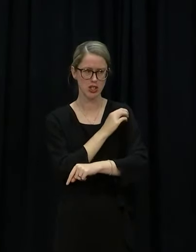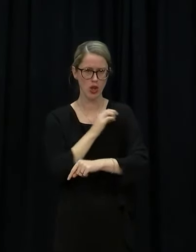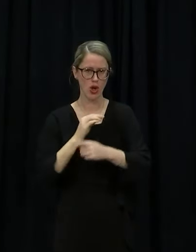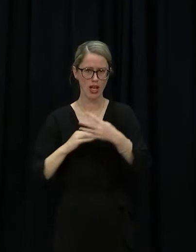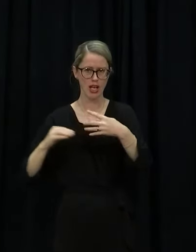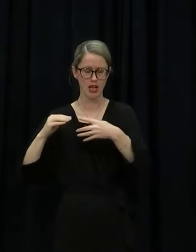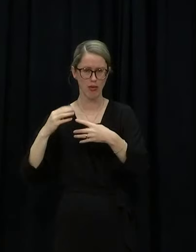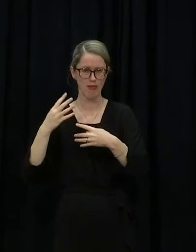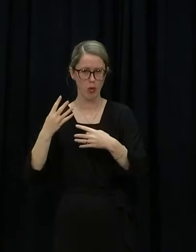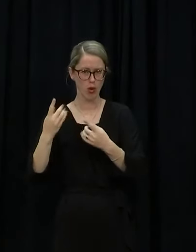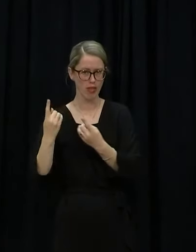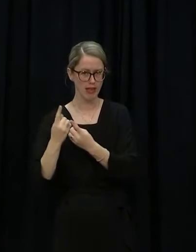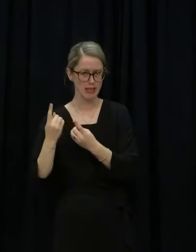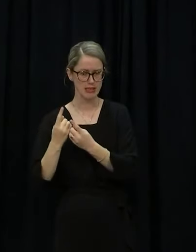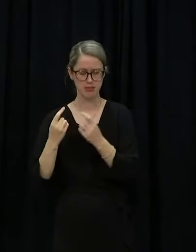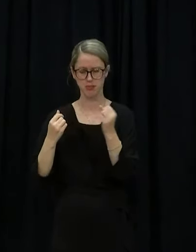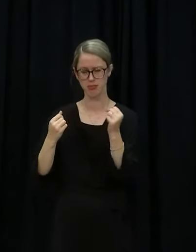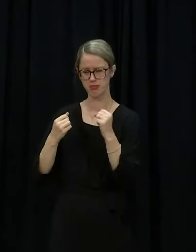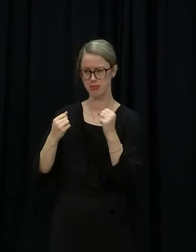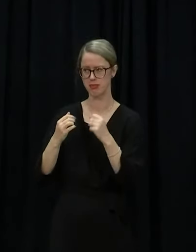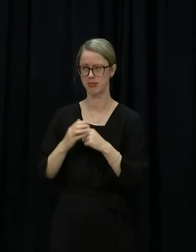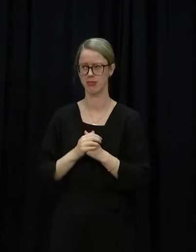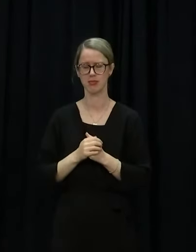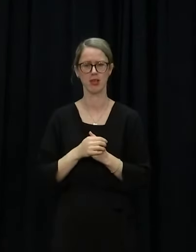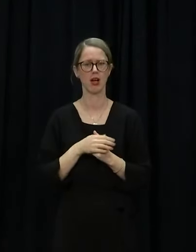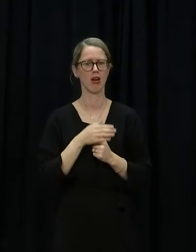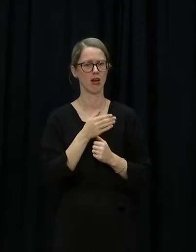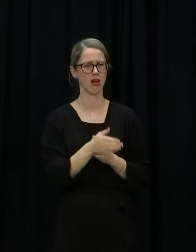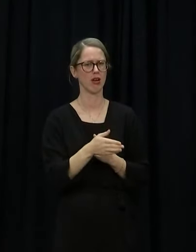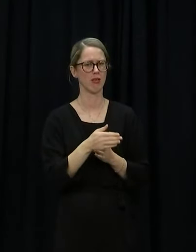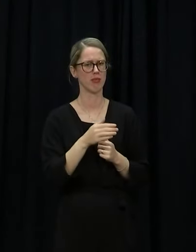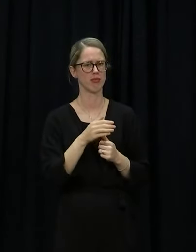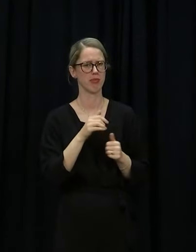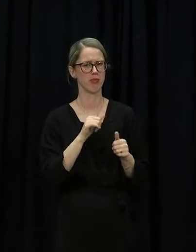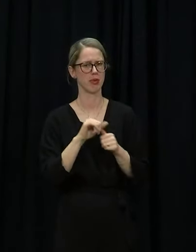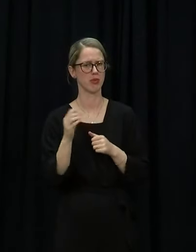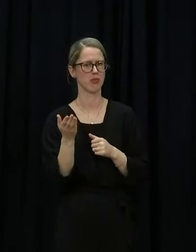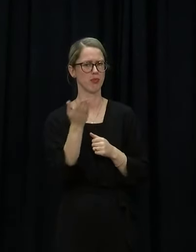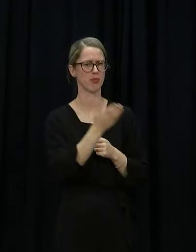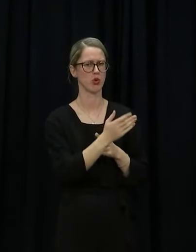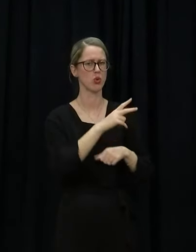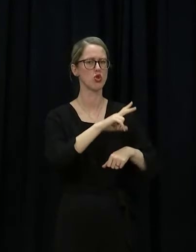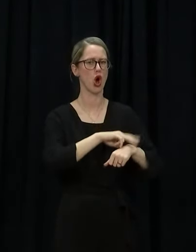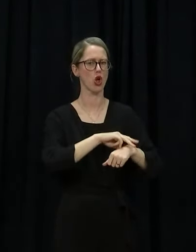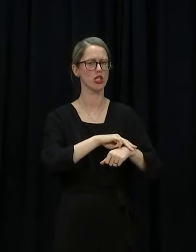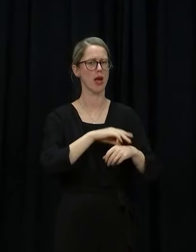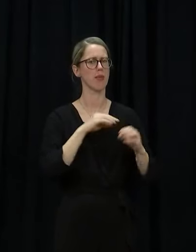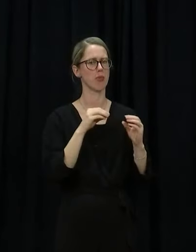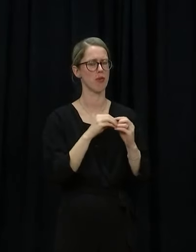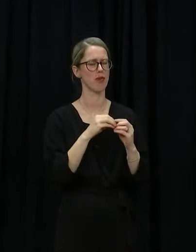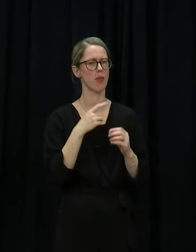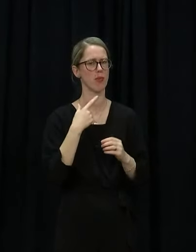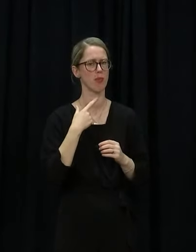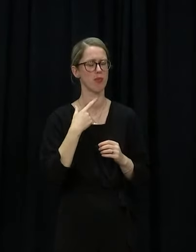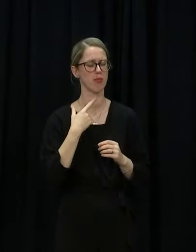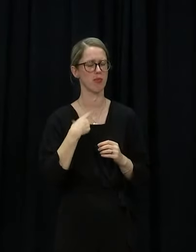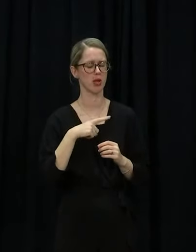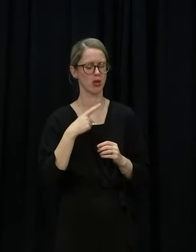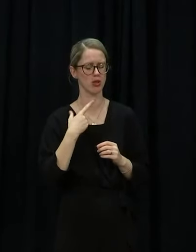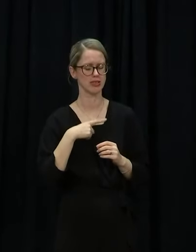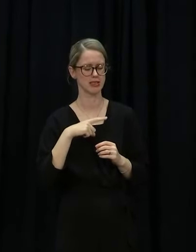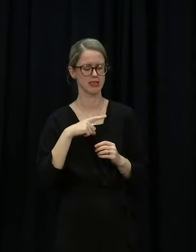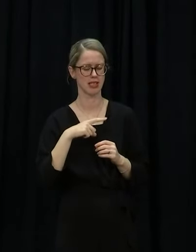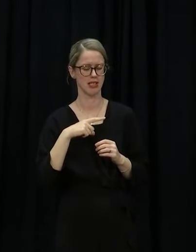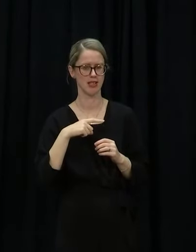4 readiness as well. Look, that's probably a question I best throw to Dr. Bloomfield, but at every stage we have talked